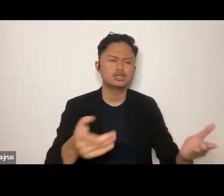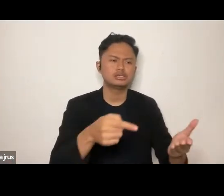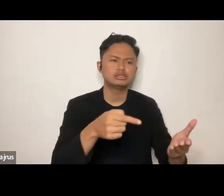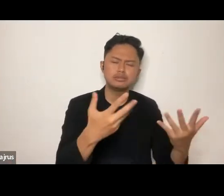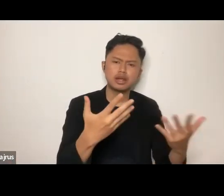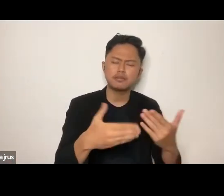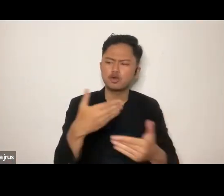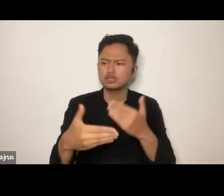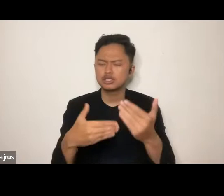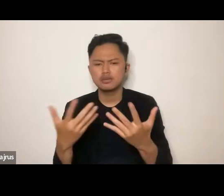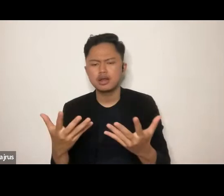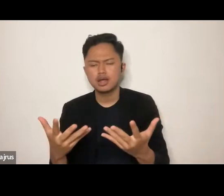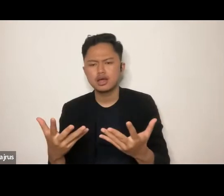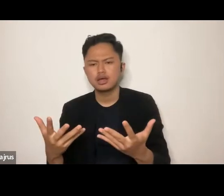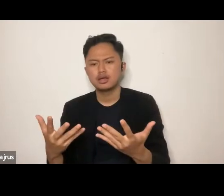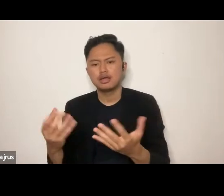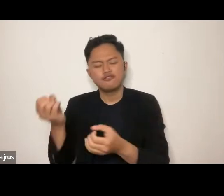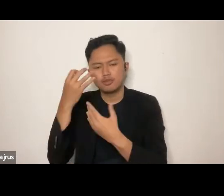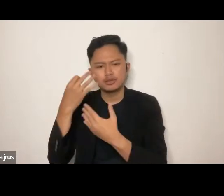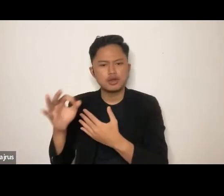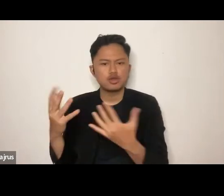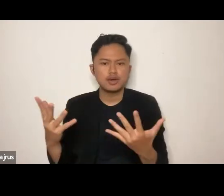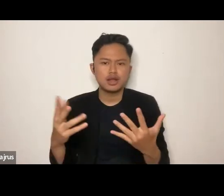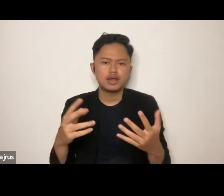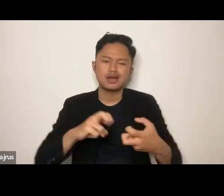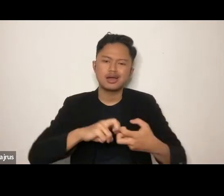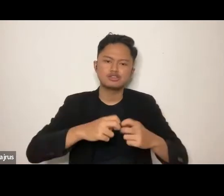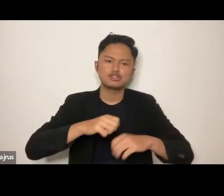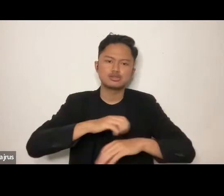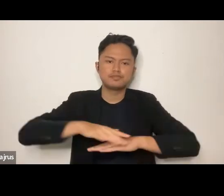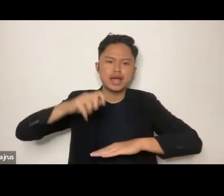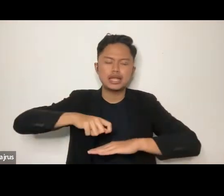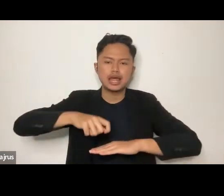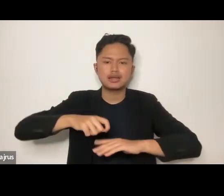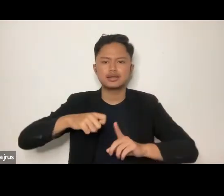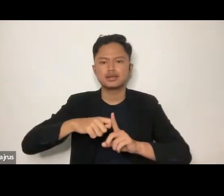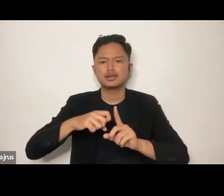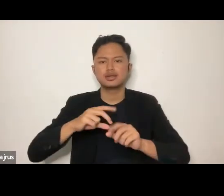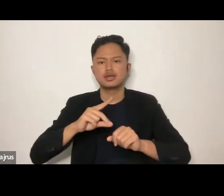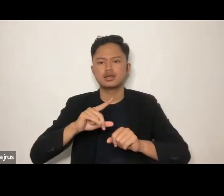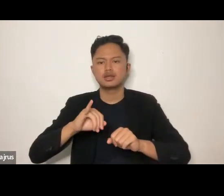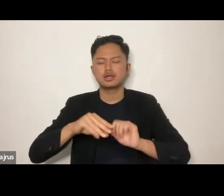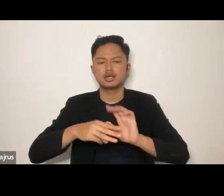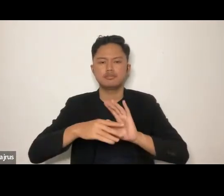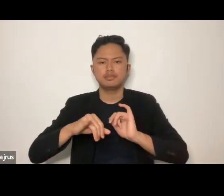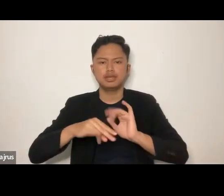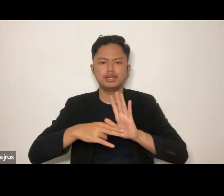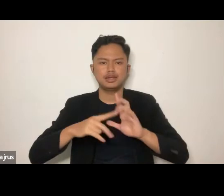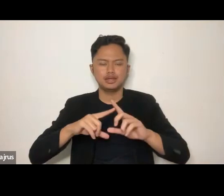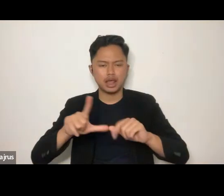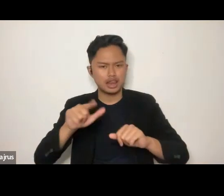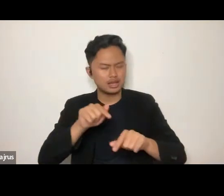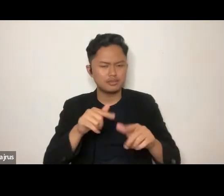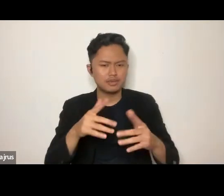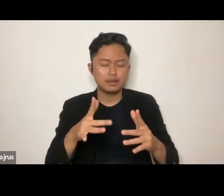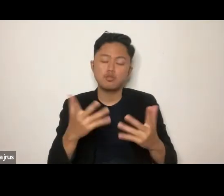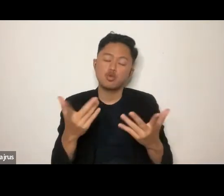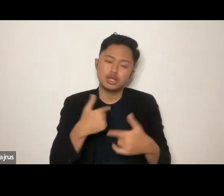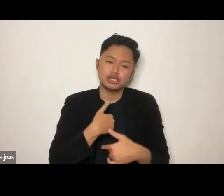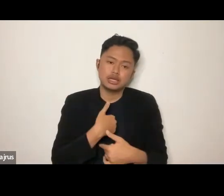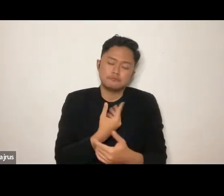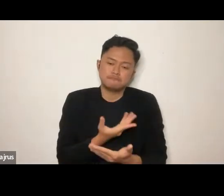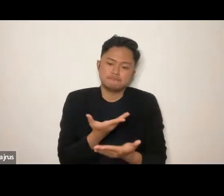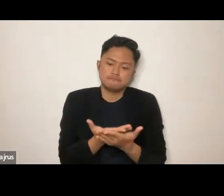the criminal courts. So that would be, I'd suggest the